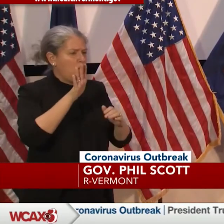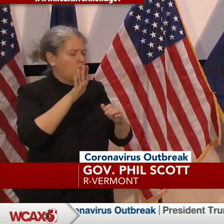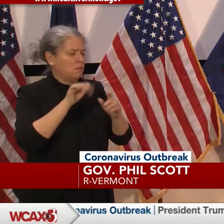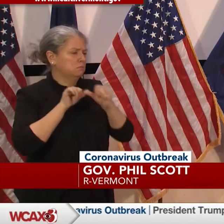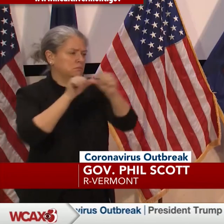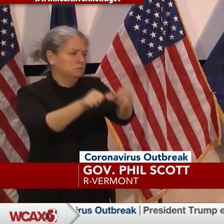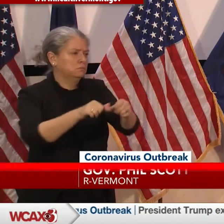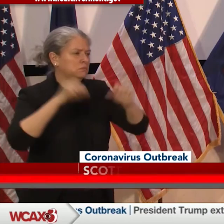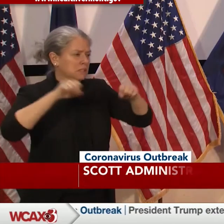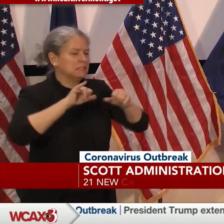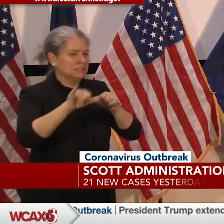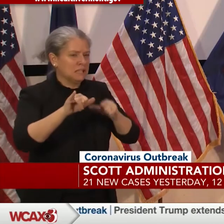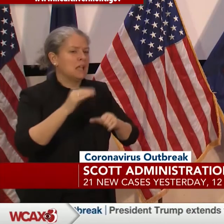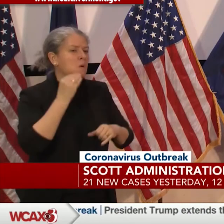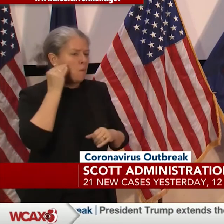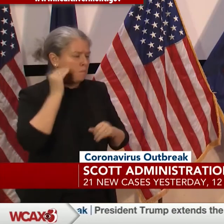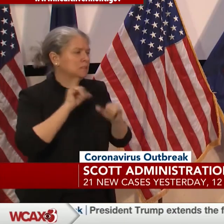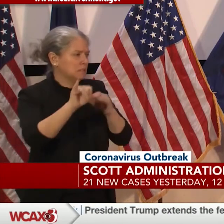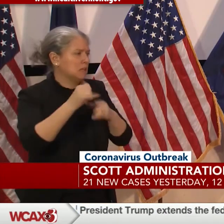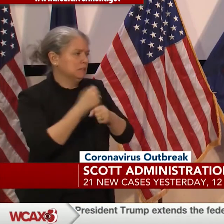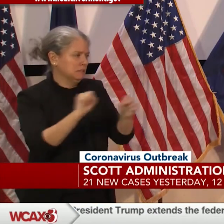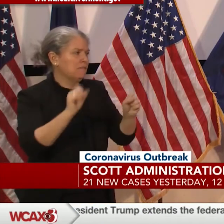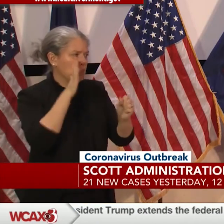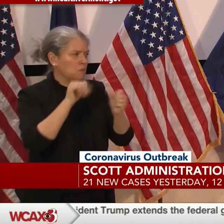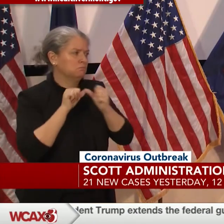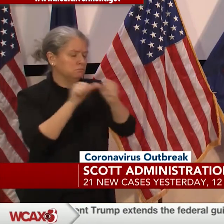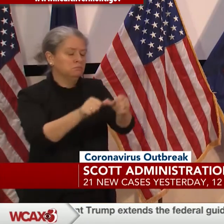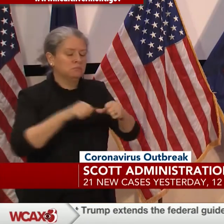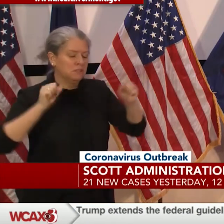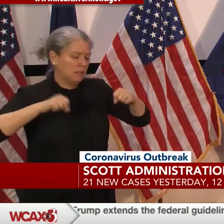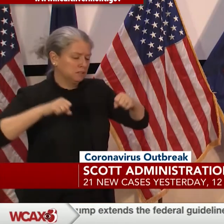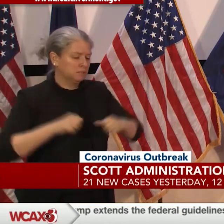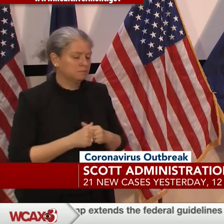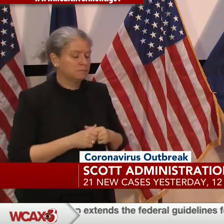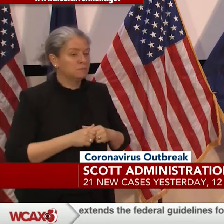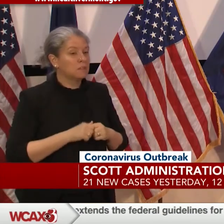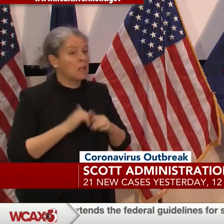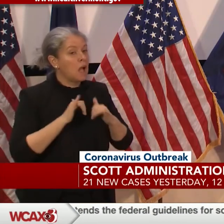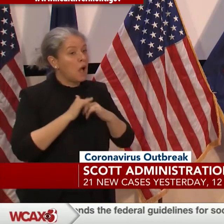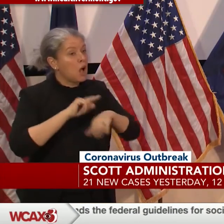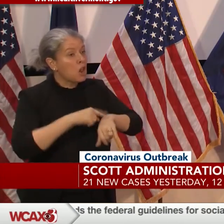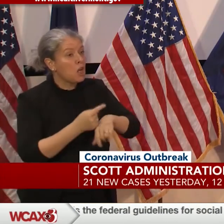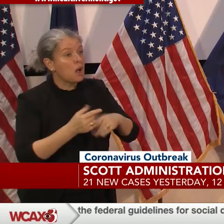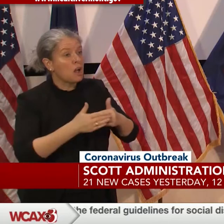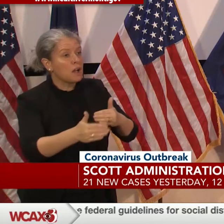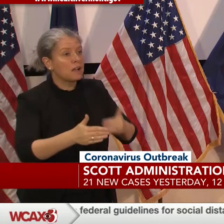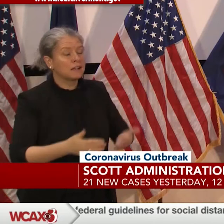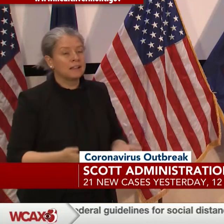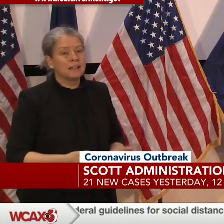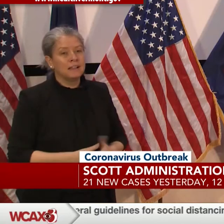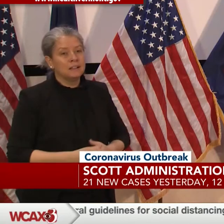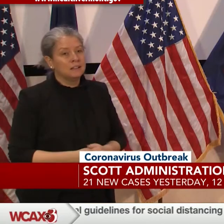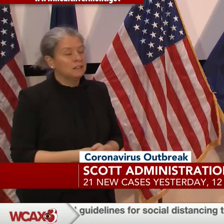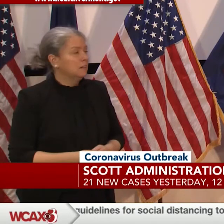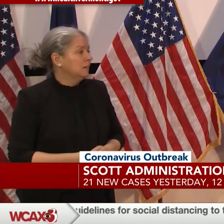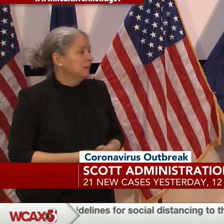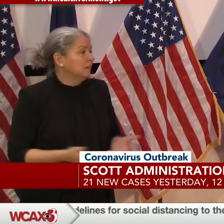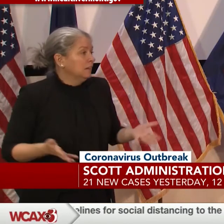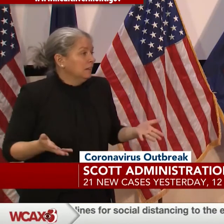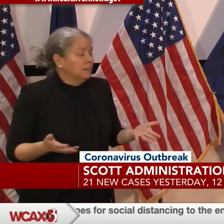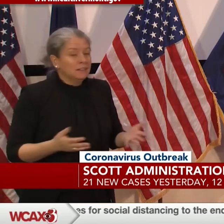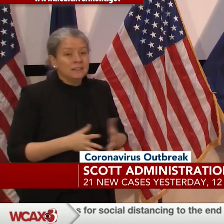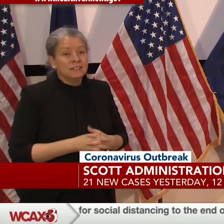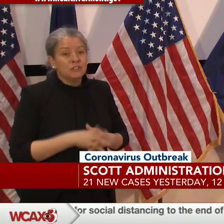forward. In terms of how long, that's a good question. And I think it's up to all of us